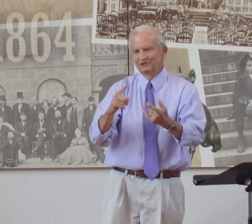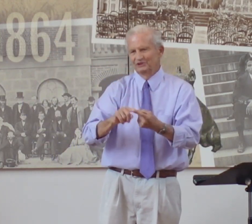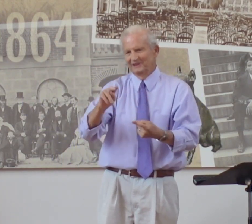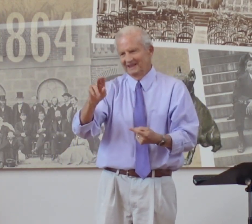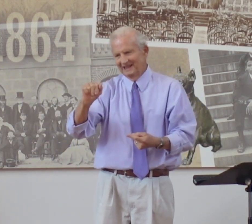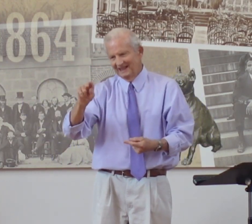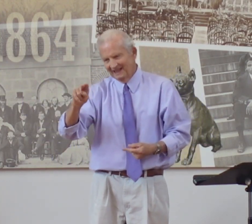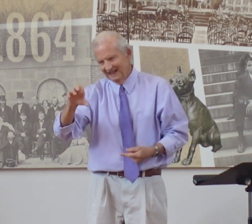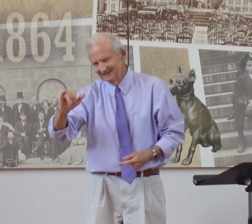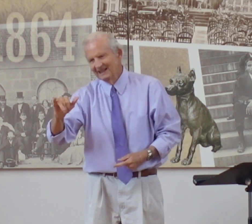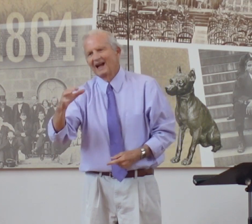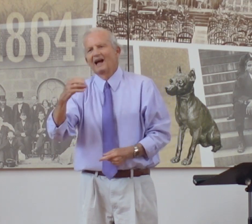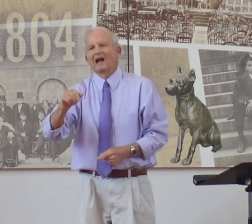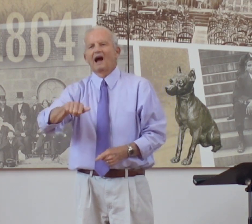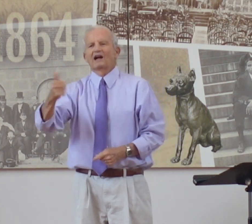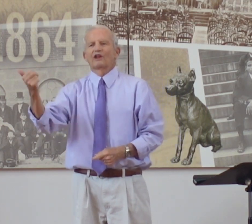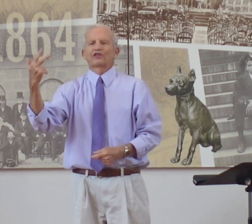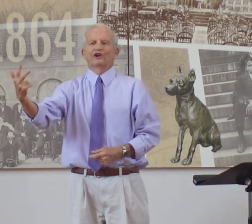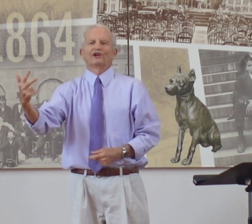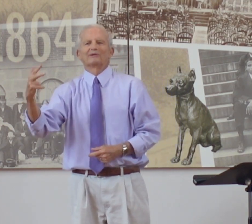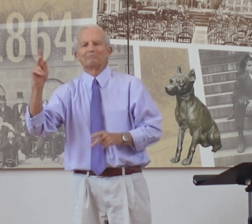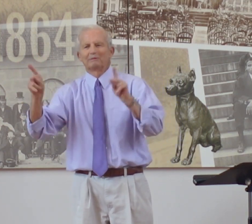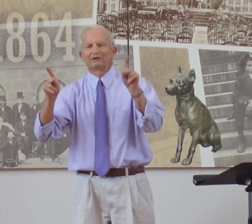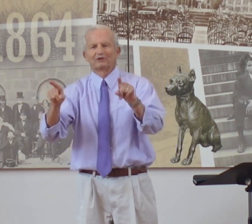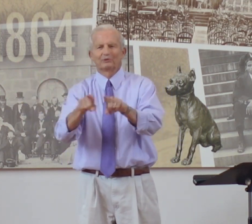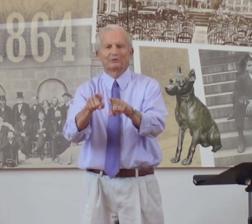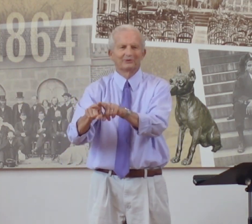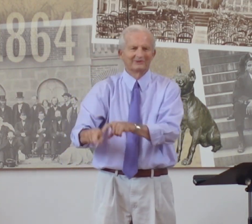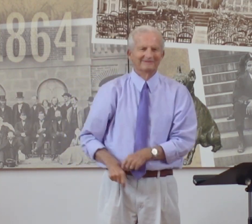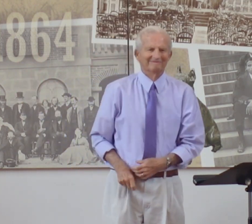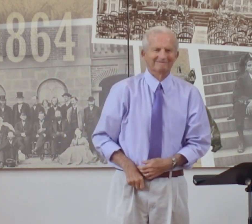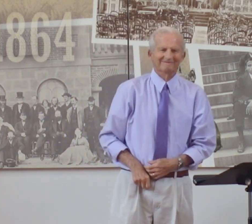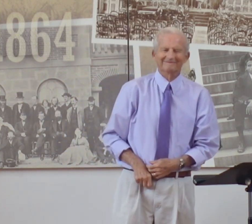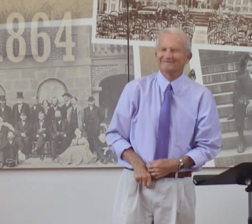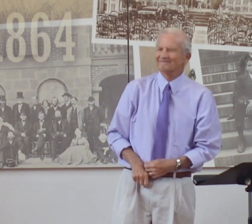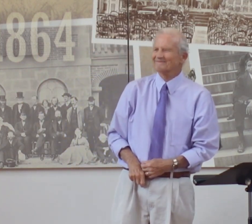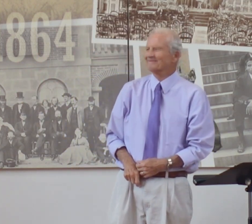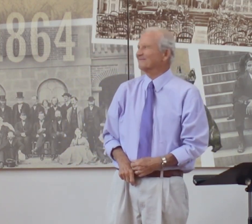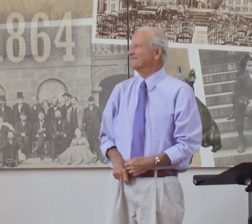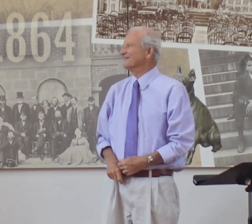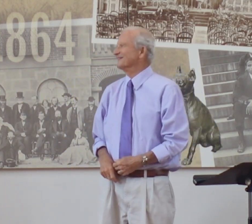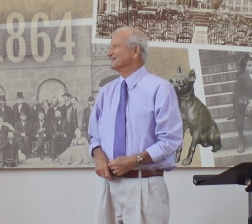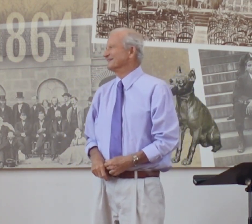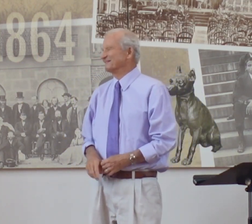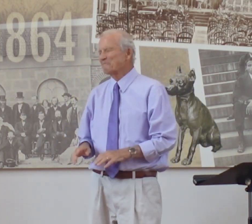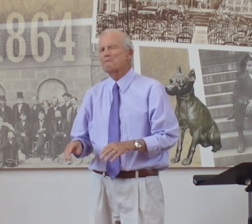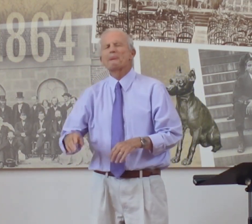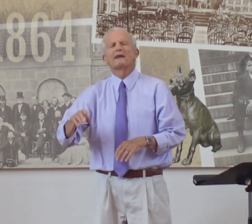since. Very grateful to Nancy and the other three individuals who took on that fight.